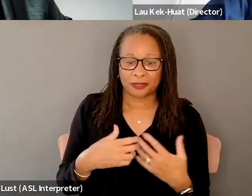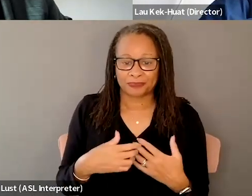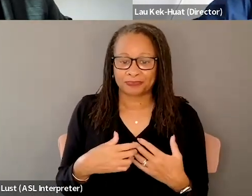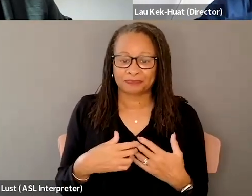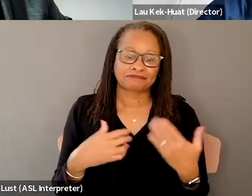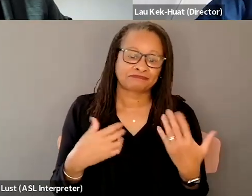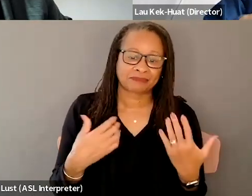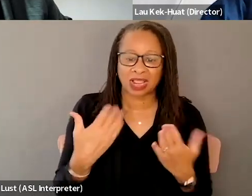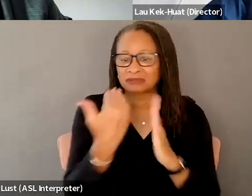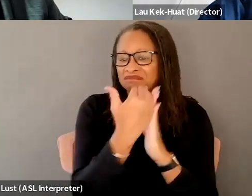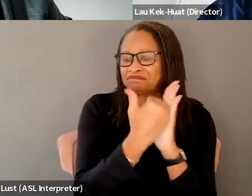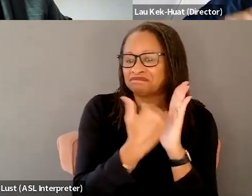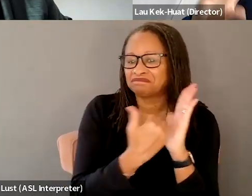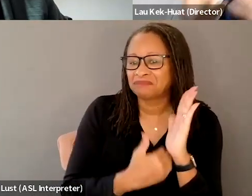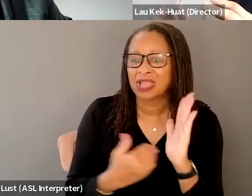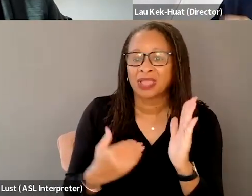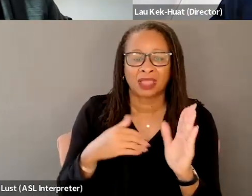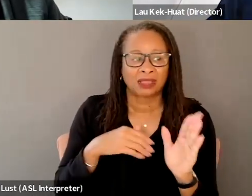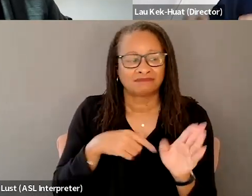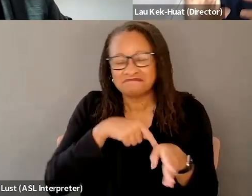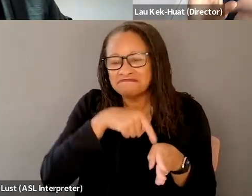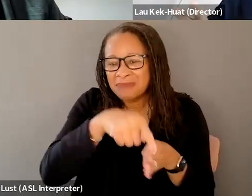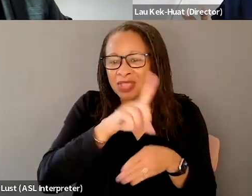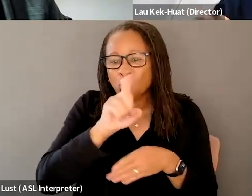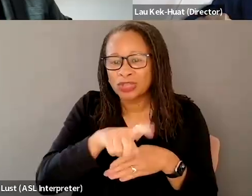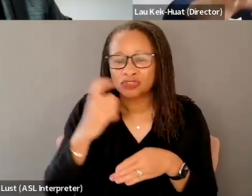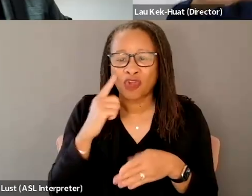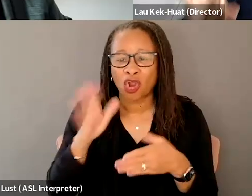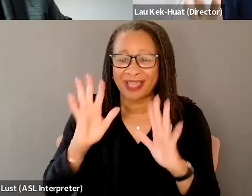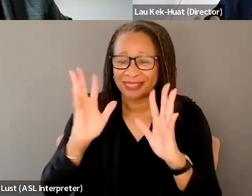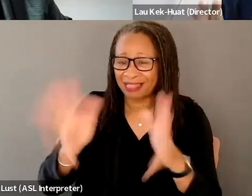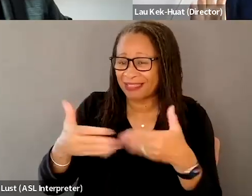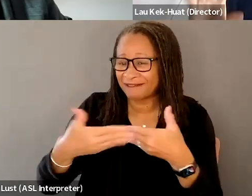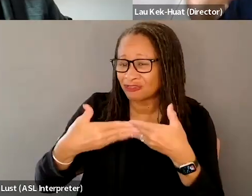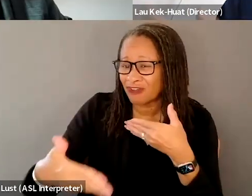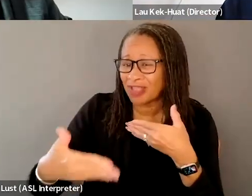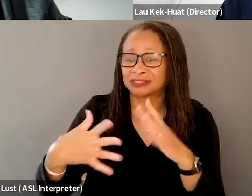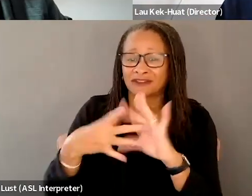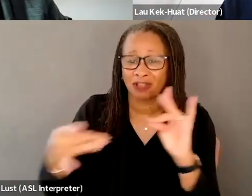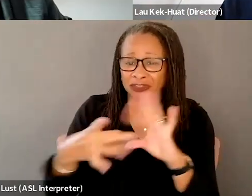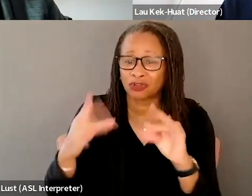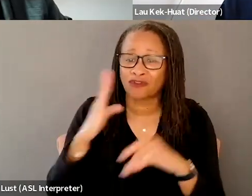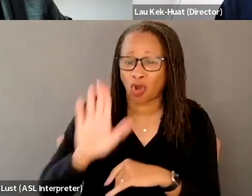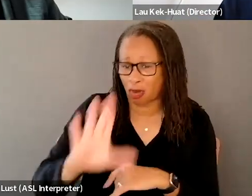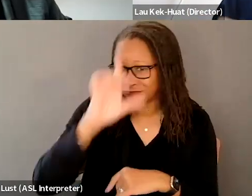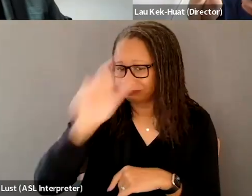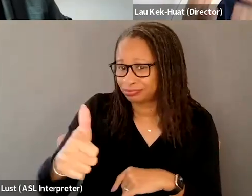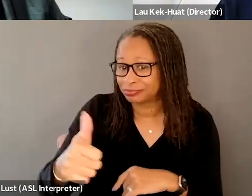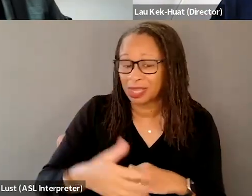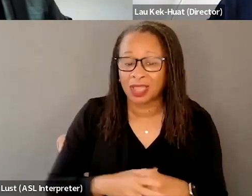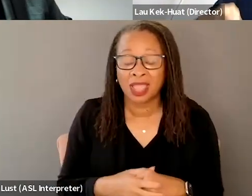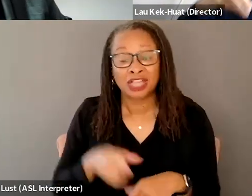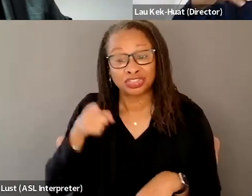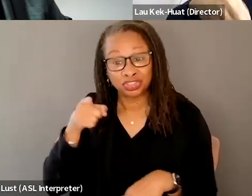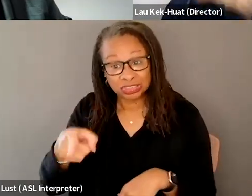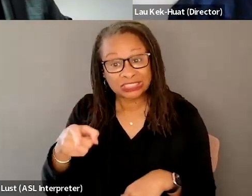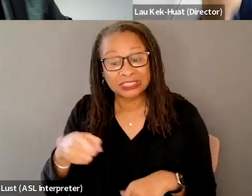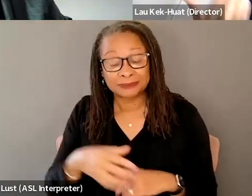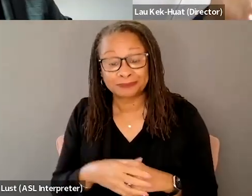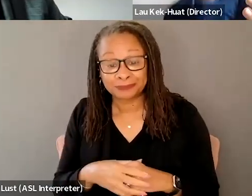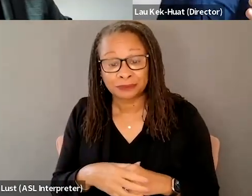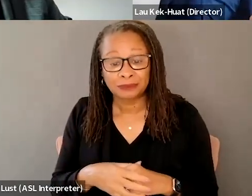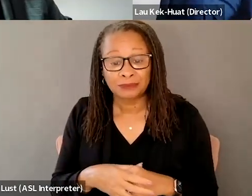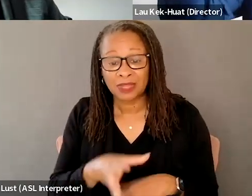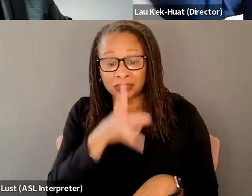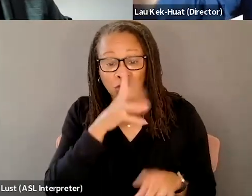the main questions, 3 questions to her, and then I leave the whole conversation to her. So she